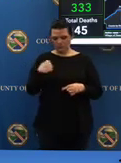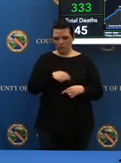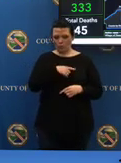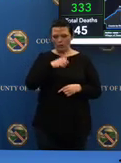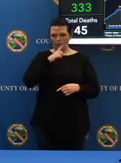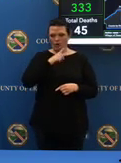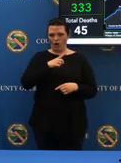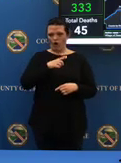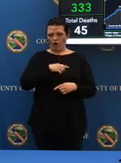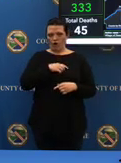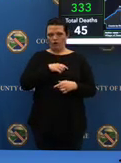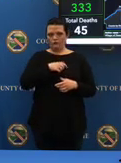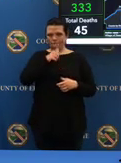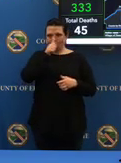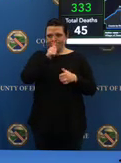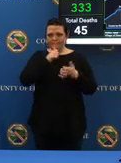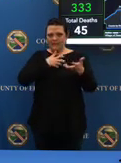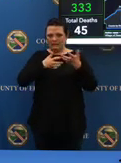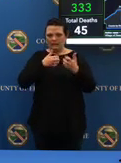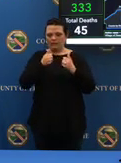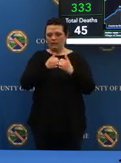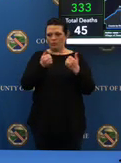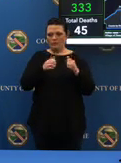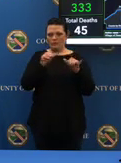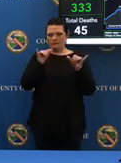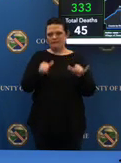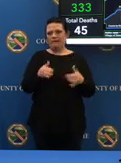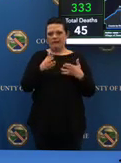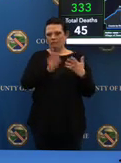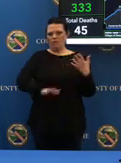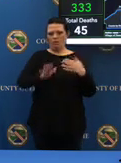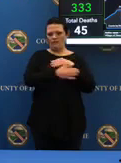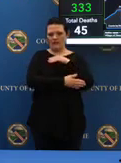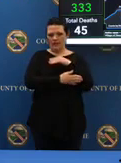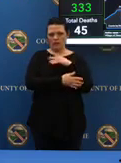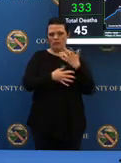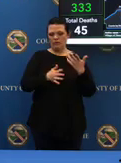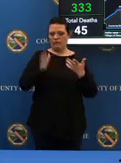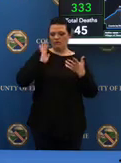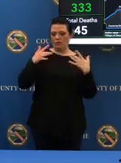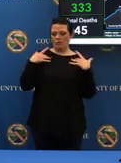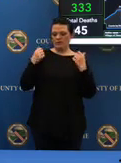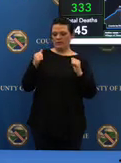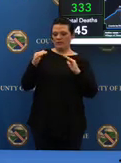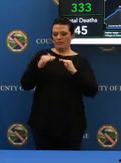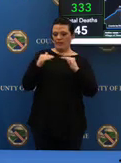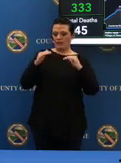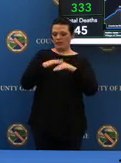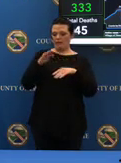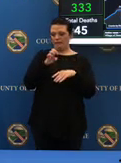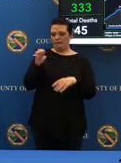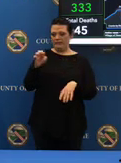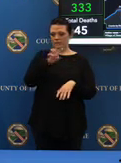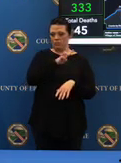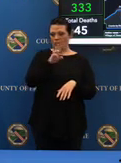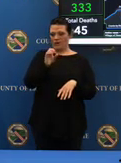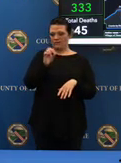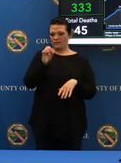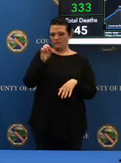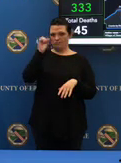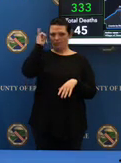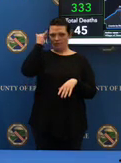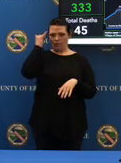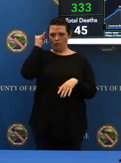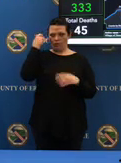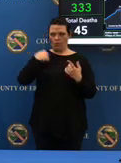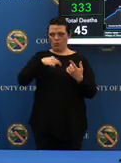the same things across the county, except for a while now we've been dealing with health inequities on the east and west sides of the city of Buffalo. We've